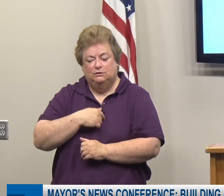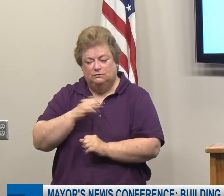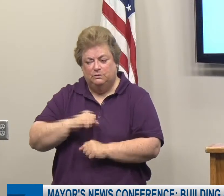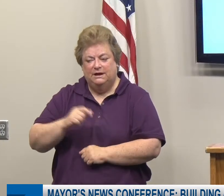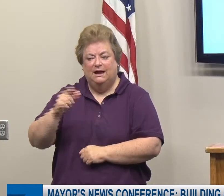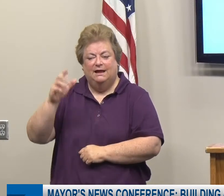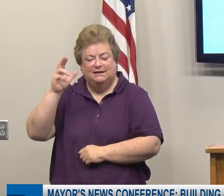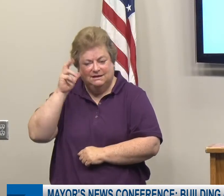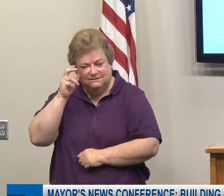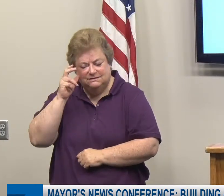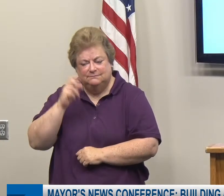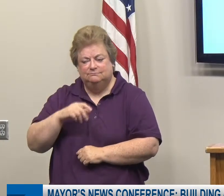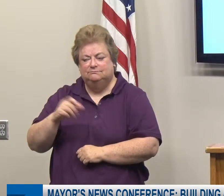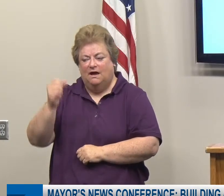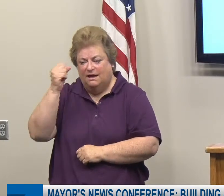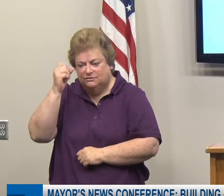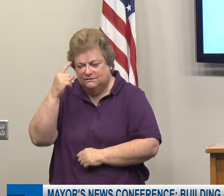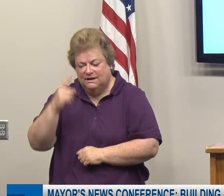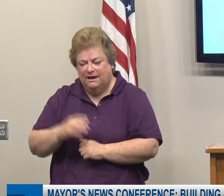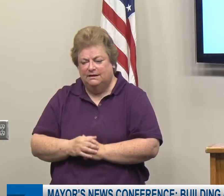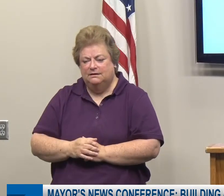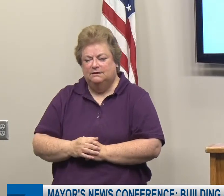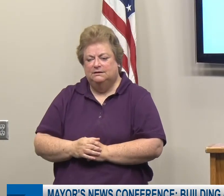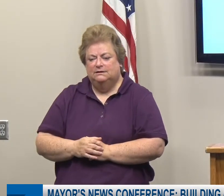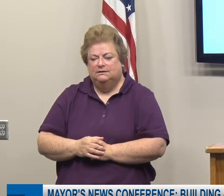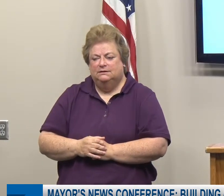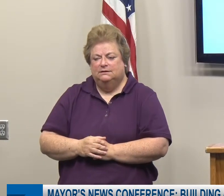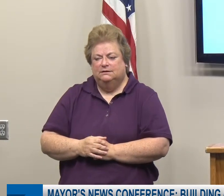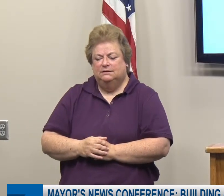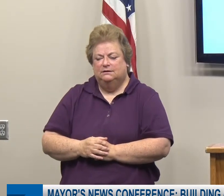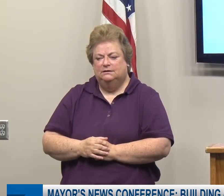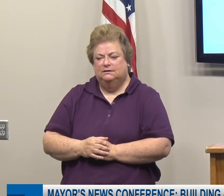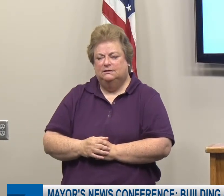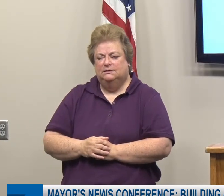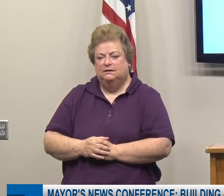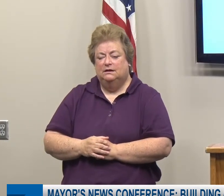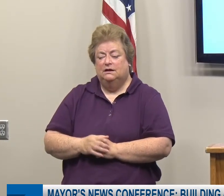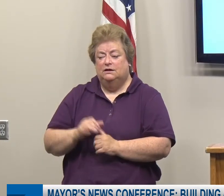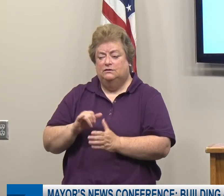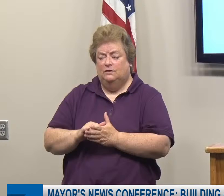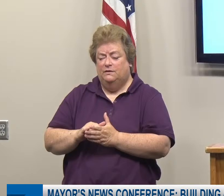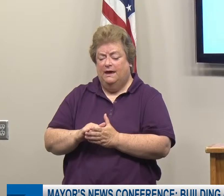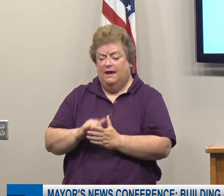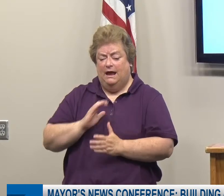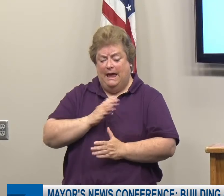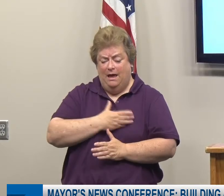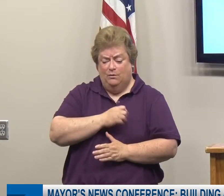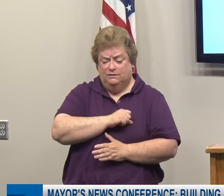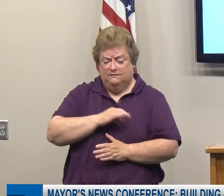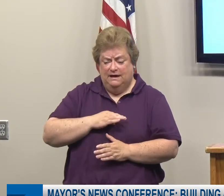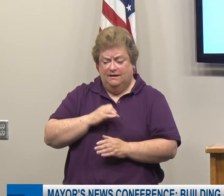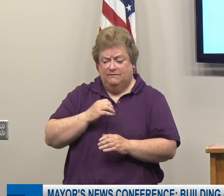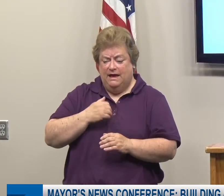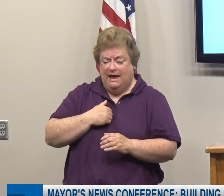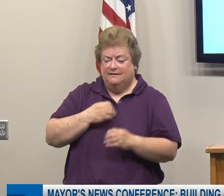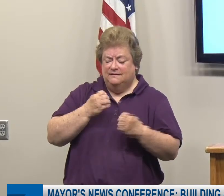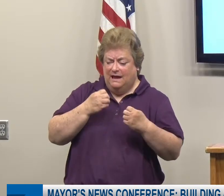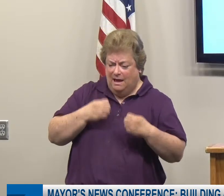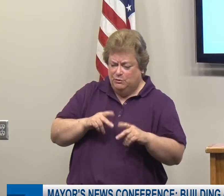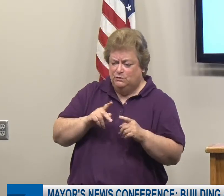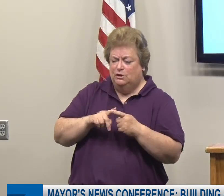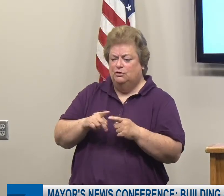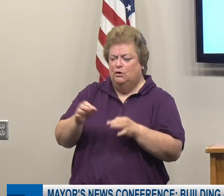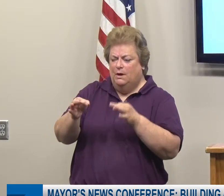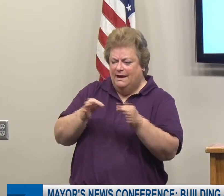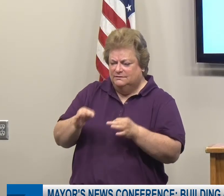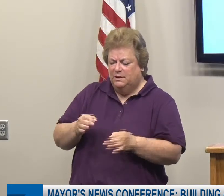listen to understand, so there can be part of our staff that has the opportunity to explain the whys